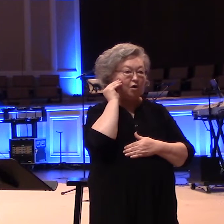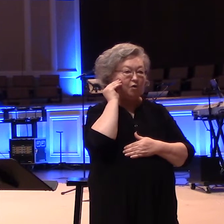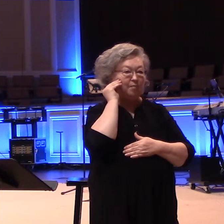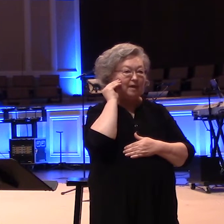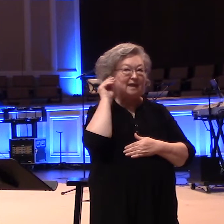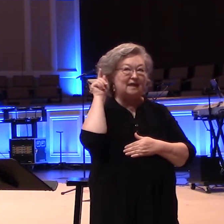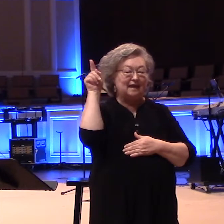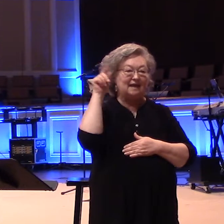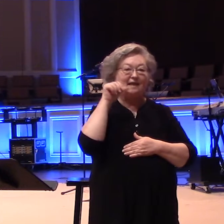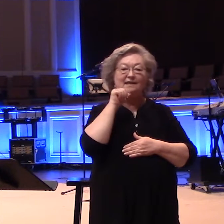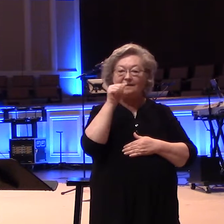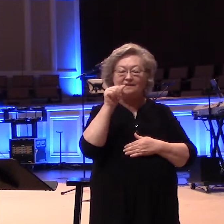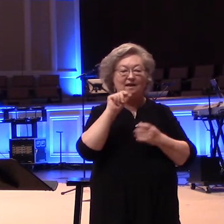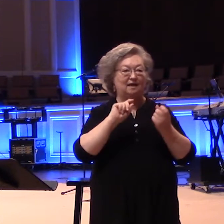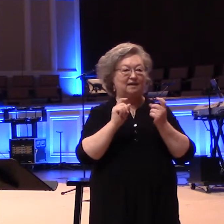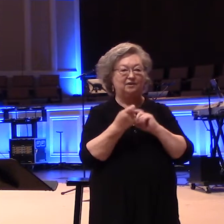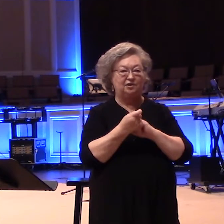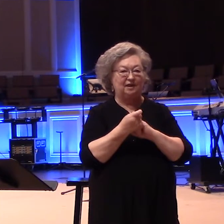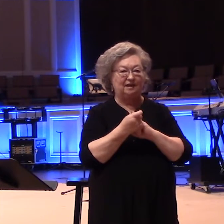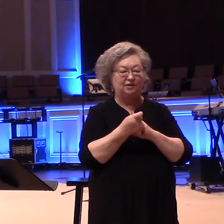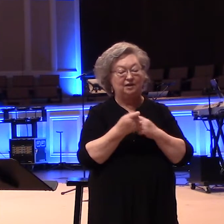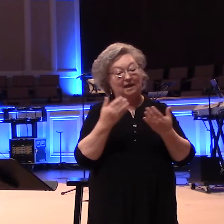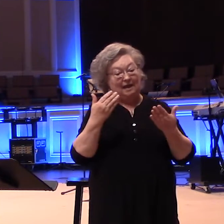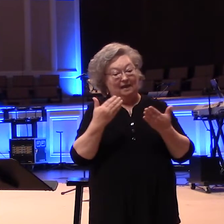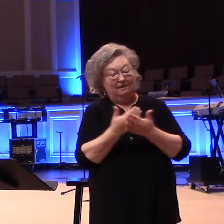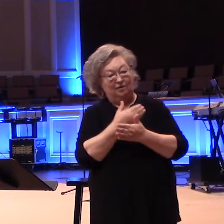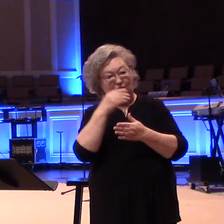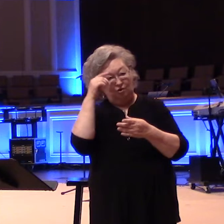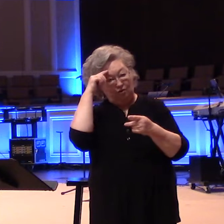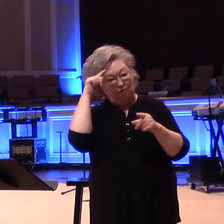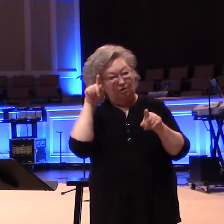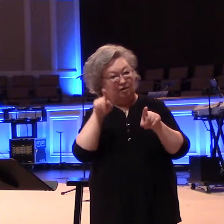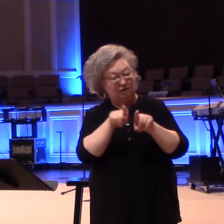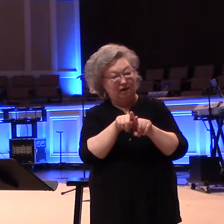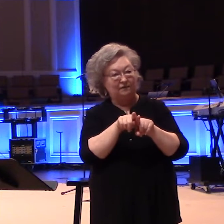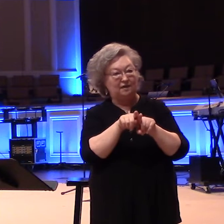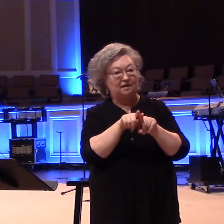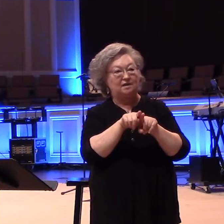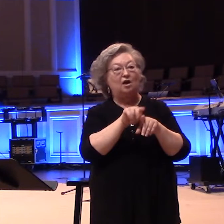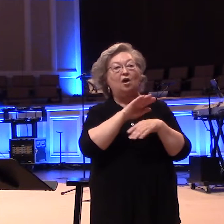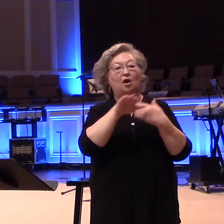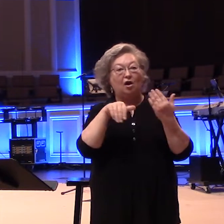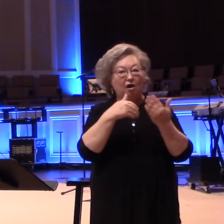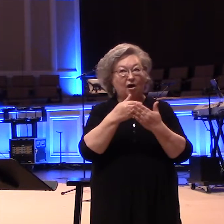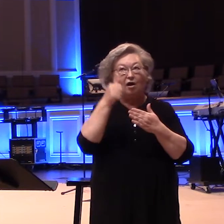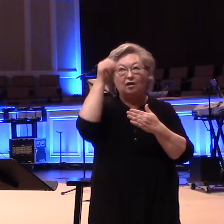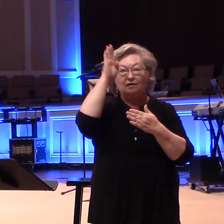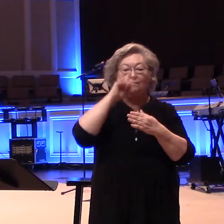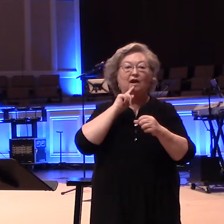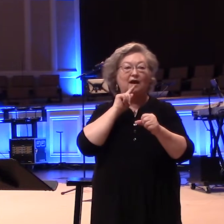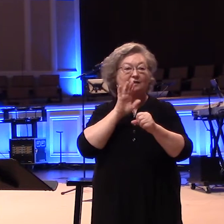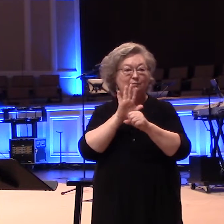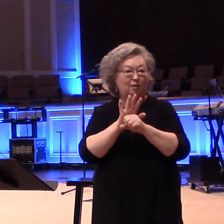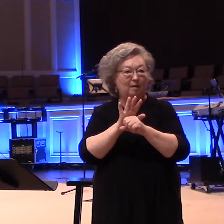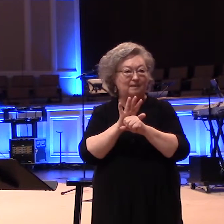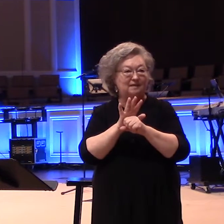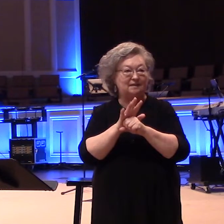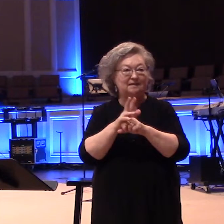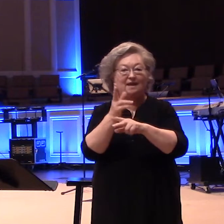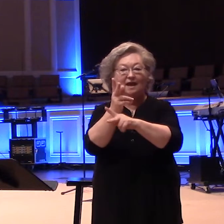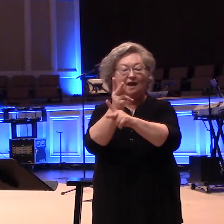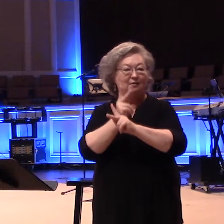keeping my end of the covenant. And in the new covenant on the other side of the cross, all God's promises have been kept in Christ Jesus. He's